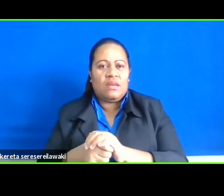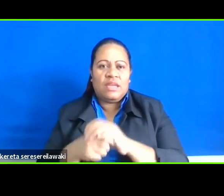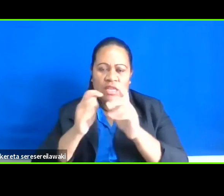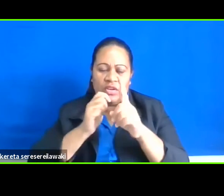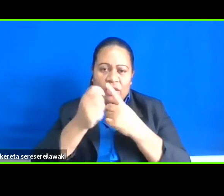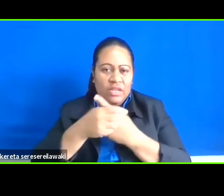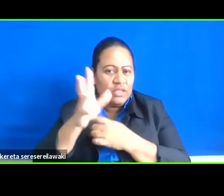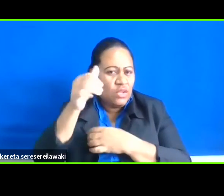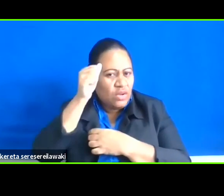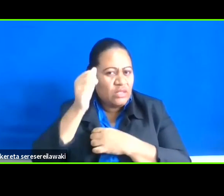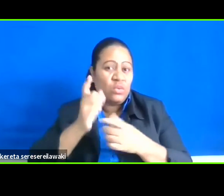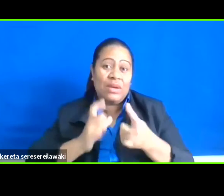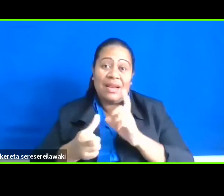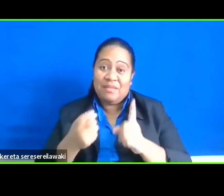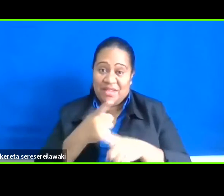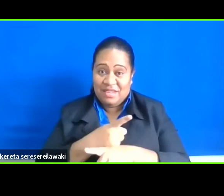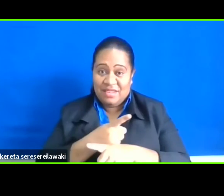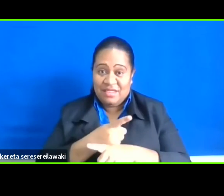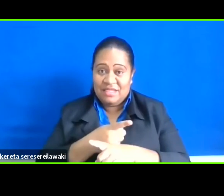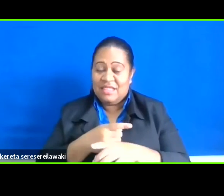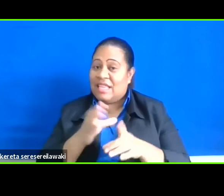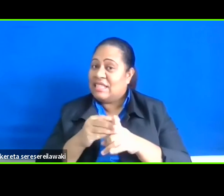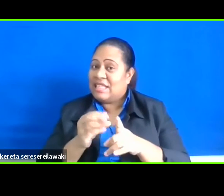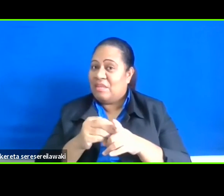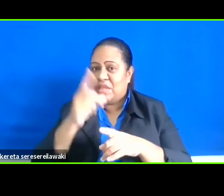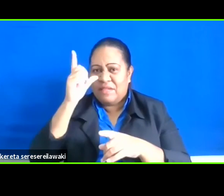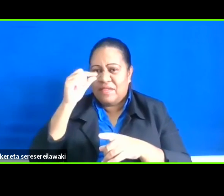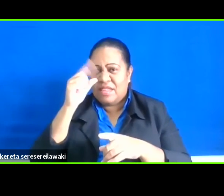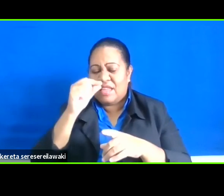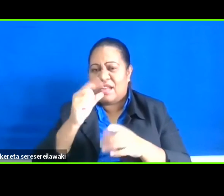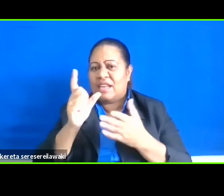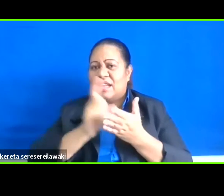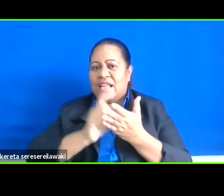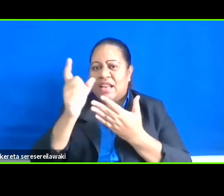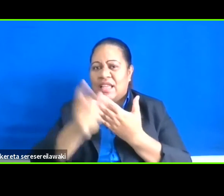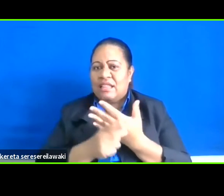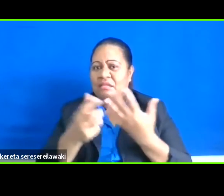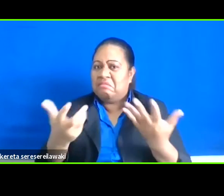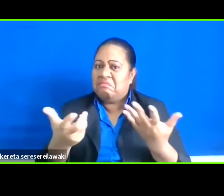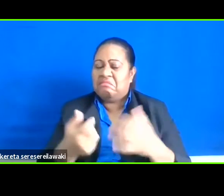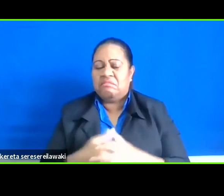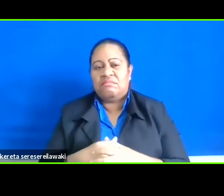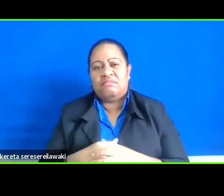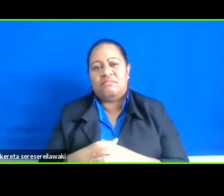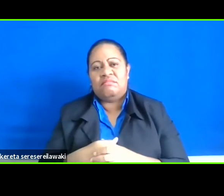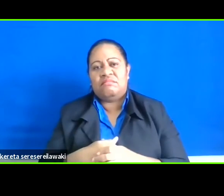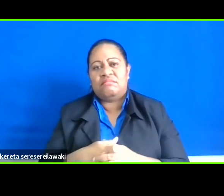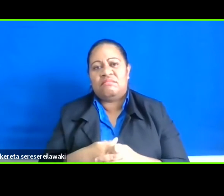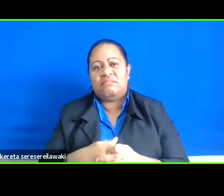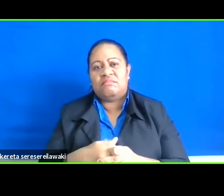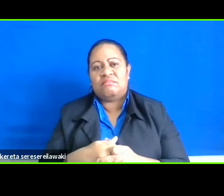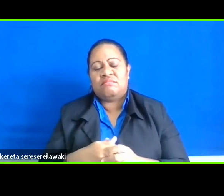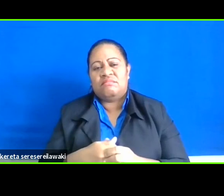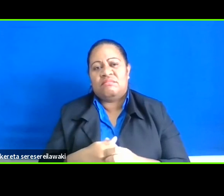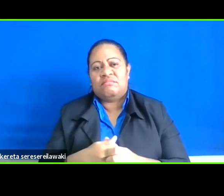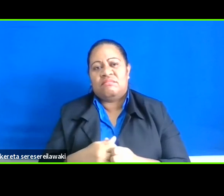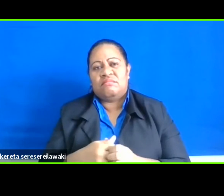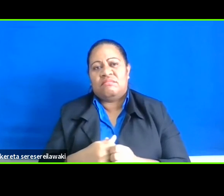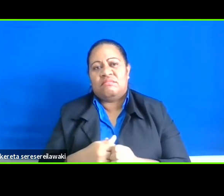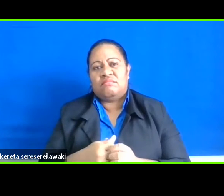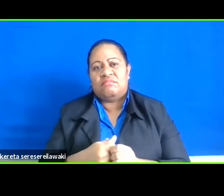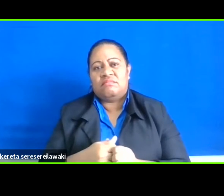climate change for example the fijian calendar are there any observed changes uh